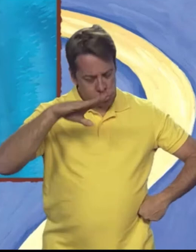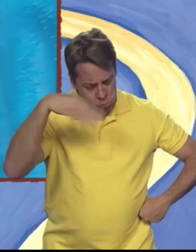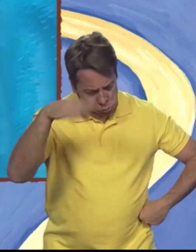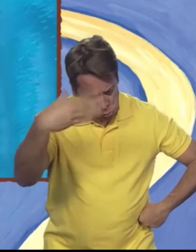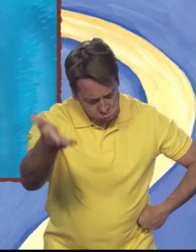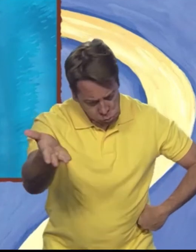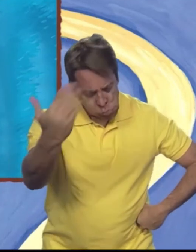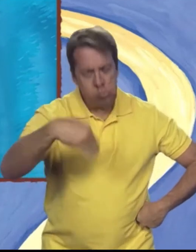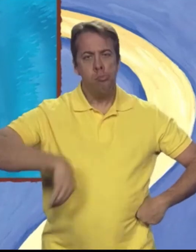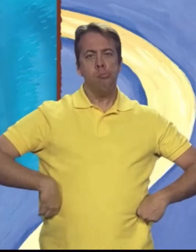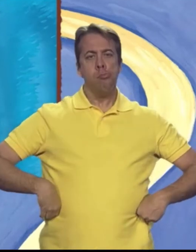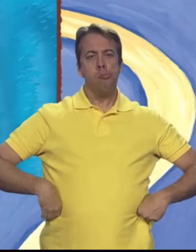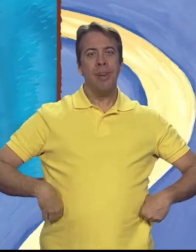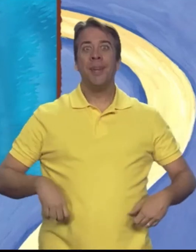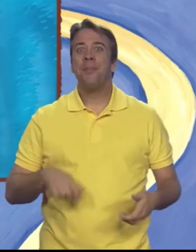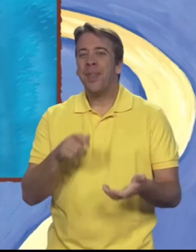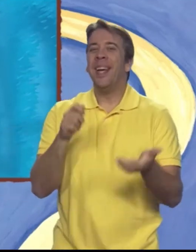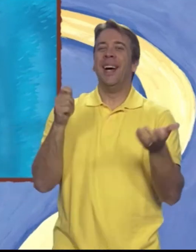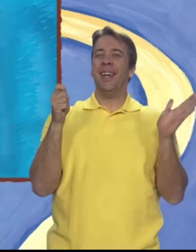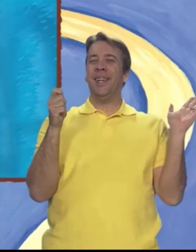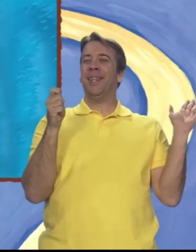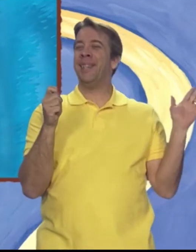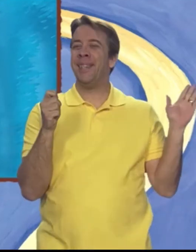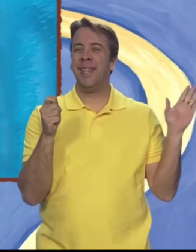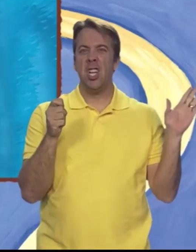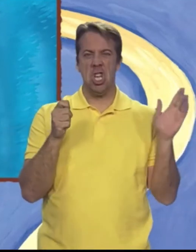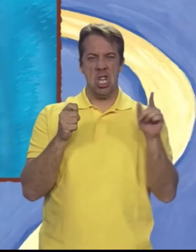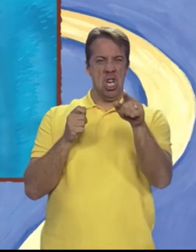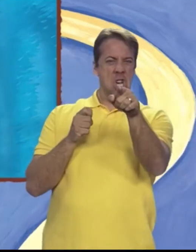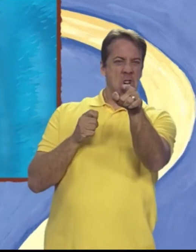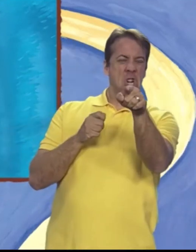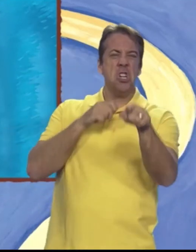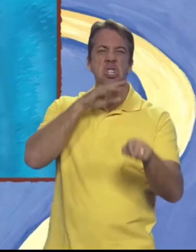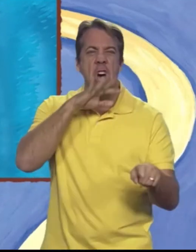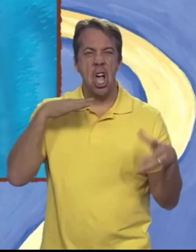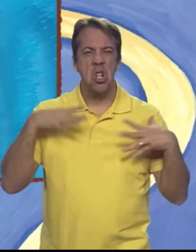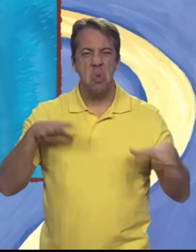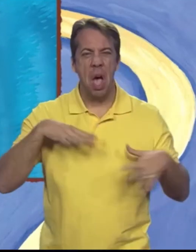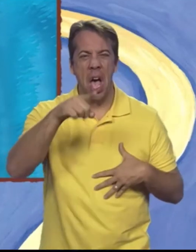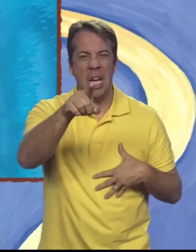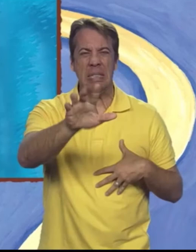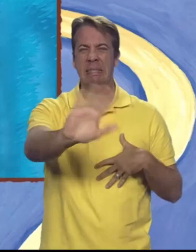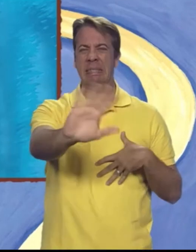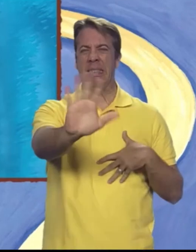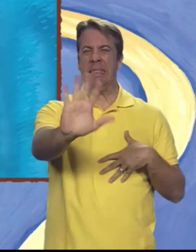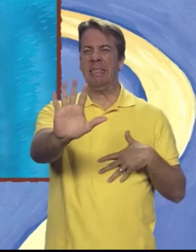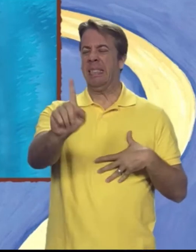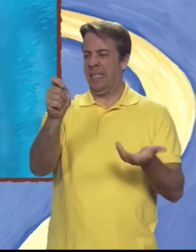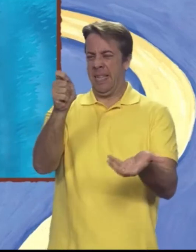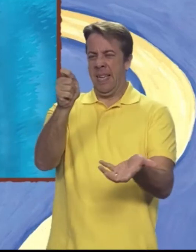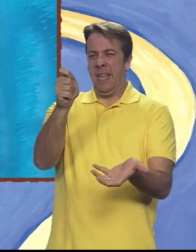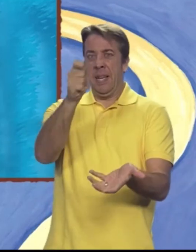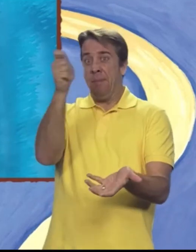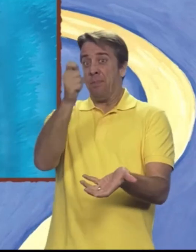And of course you can't possibly go to the ball dressed like that. She lifted her wand again, and